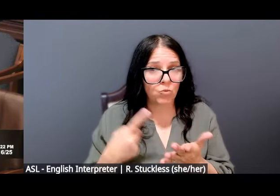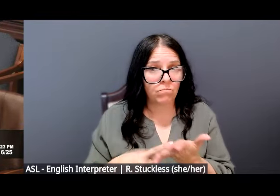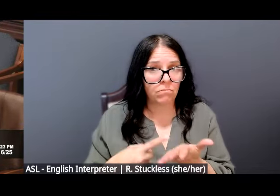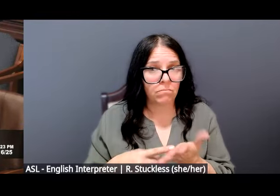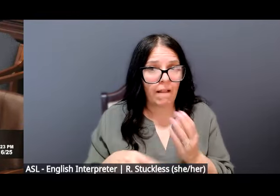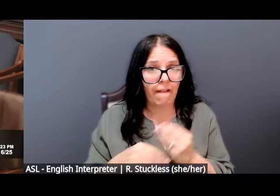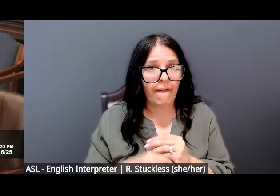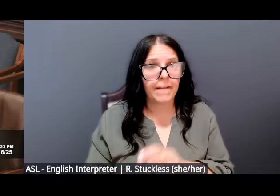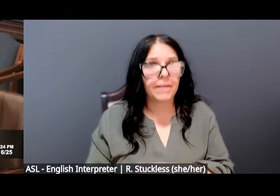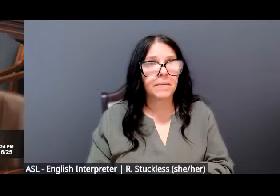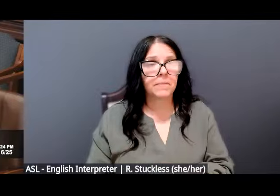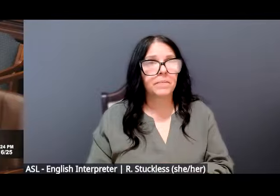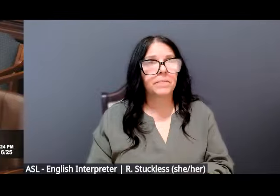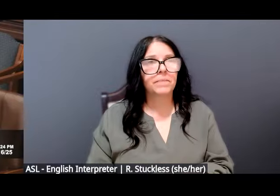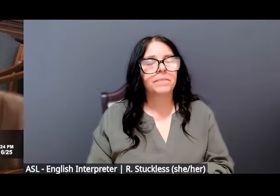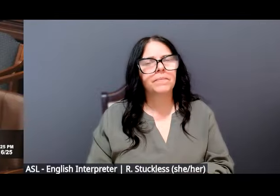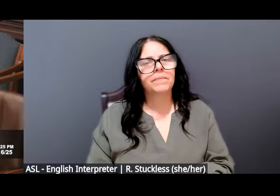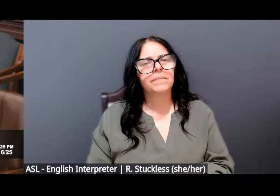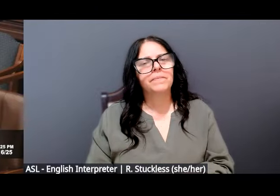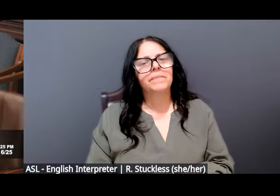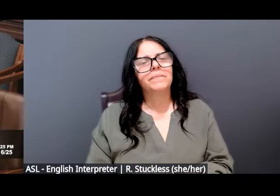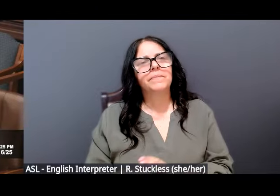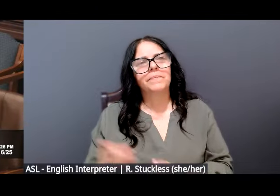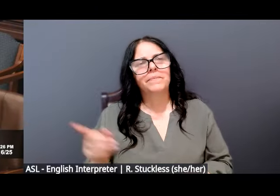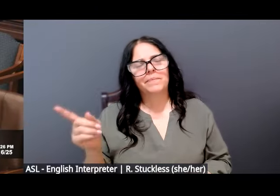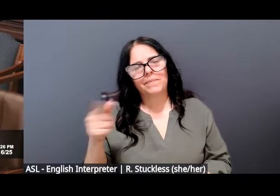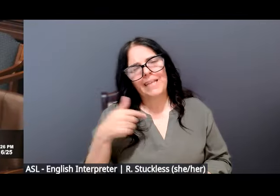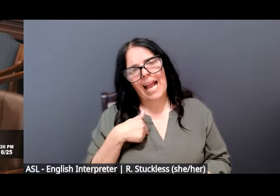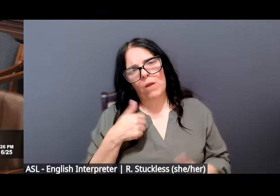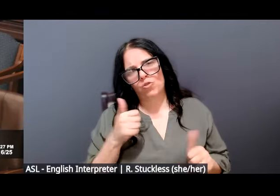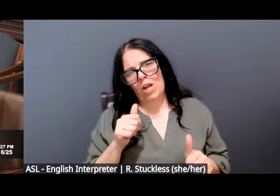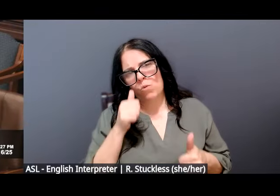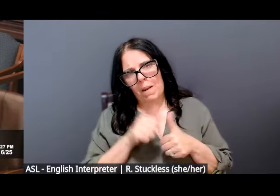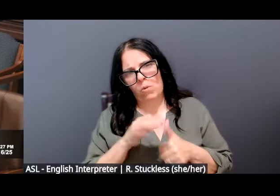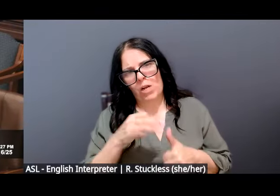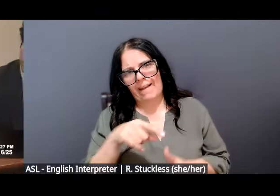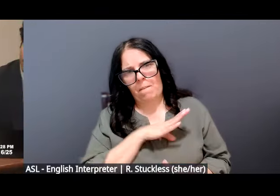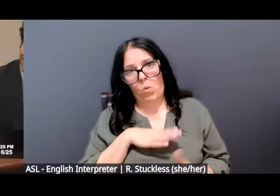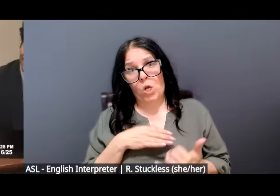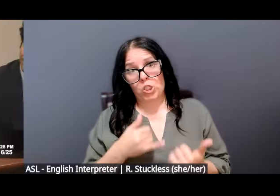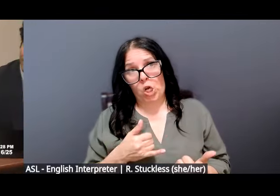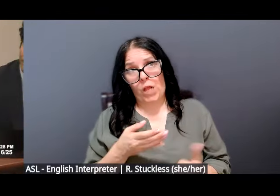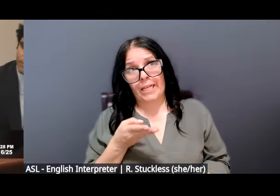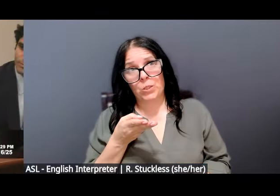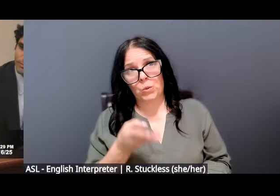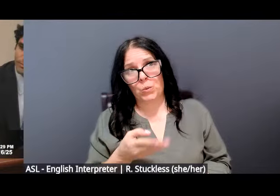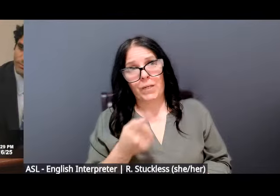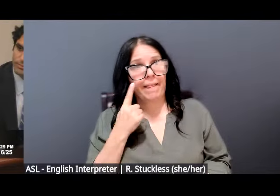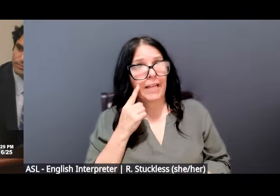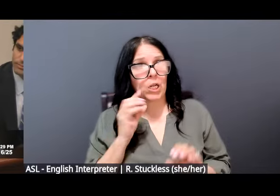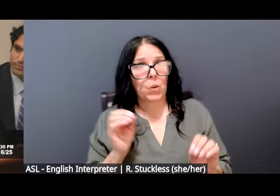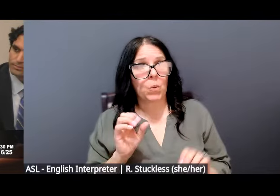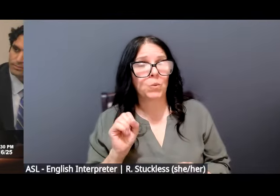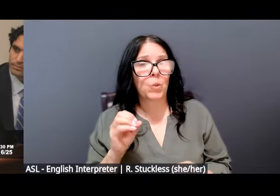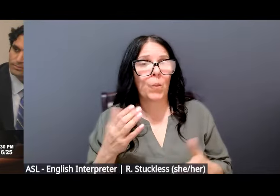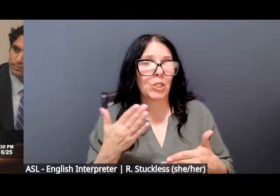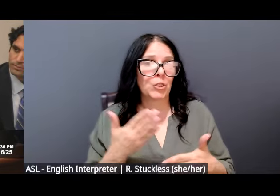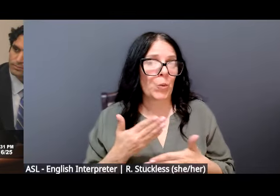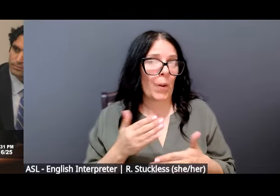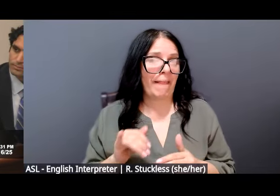I was just sitting here trying to remember if the board is currently being sued, and I don't believe so. So let's enjoy that window while we have